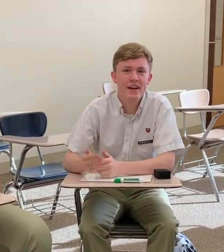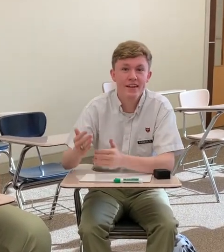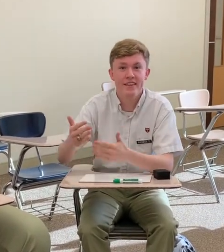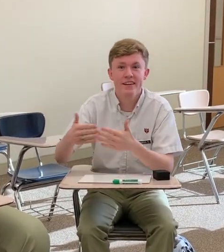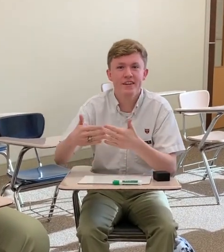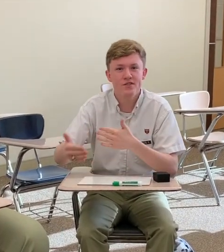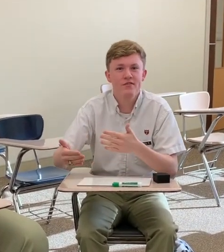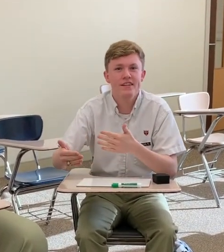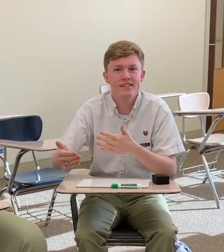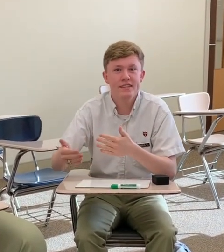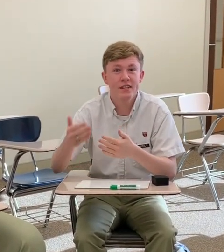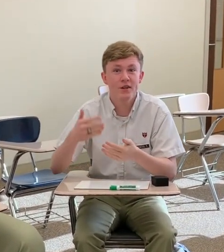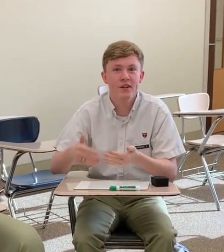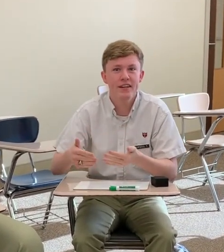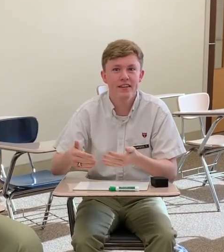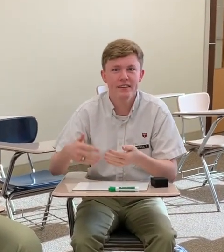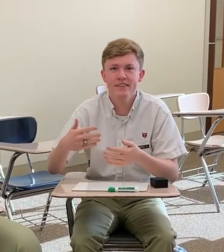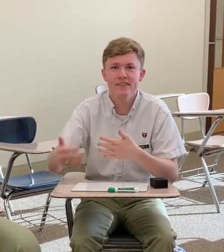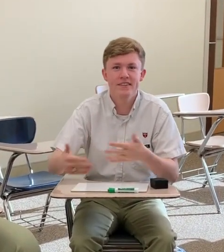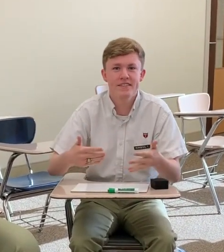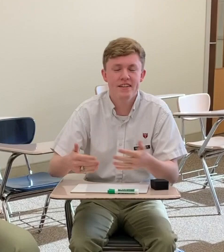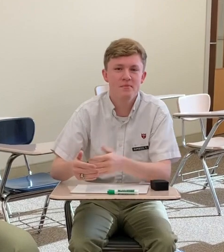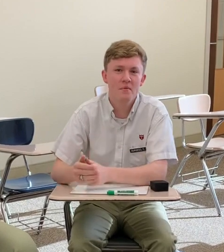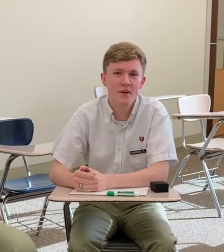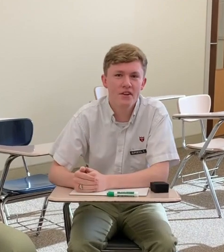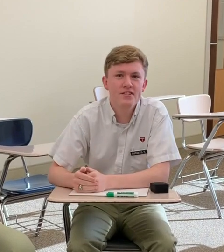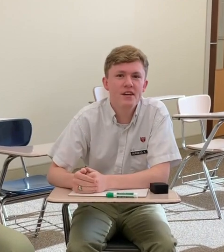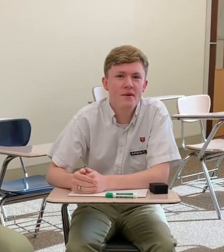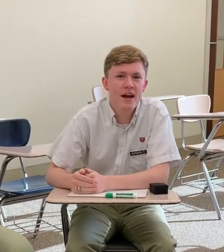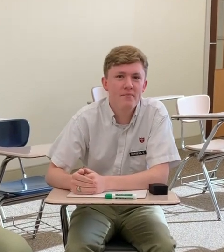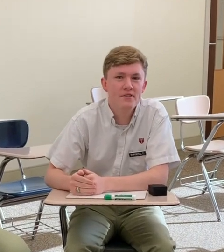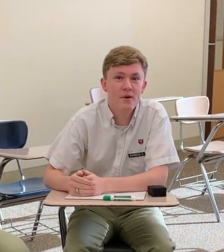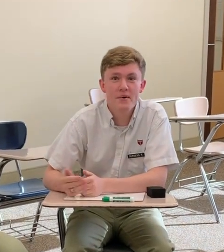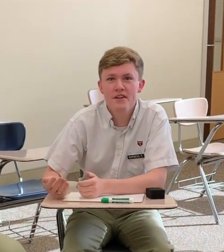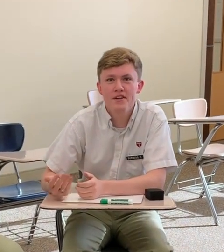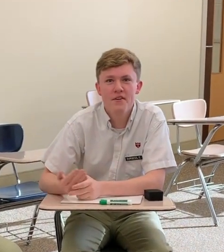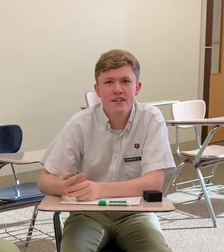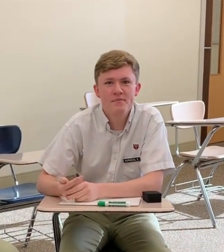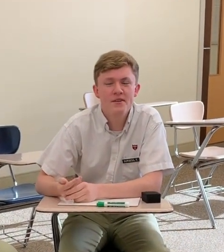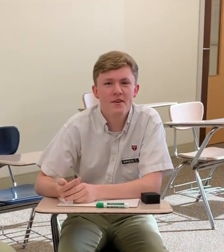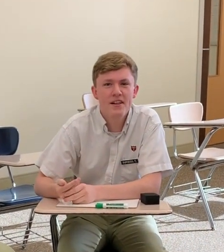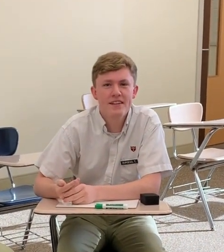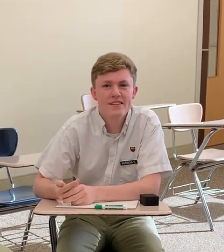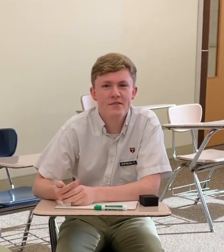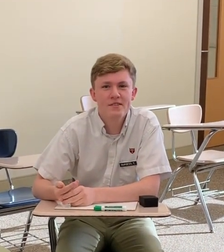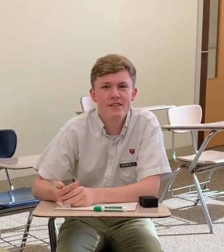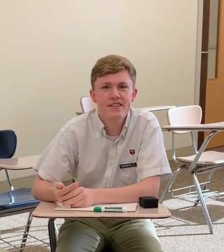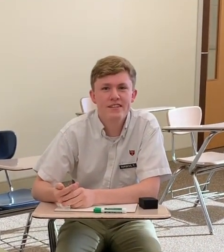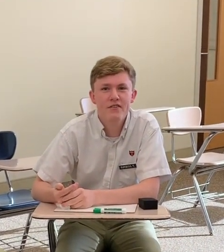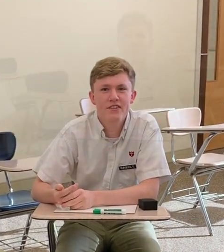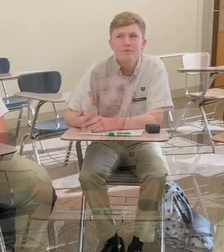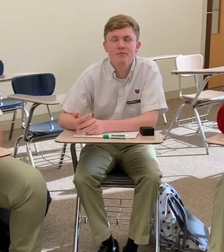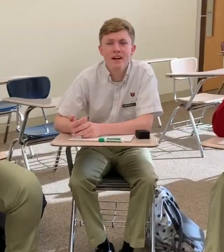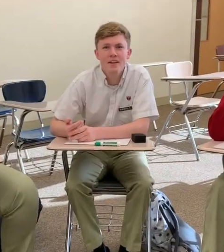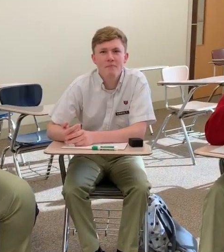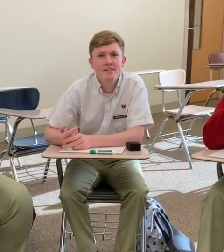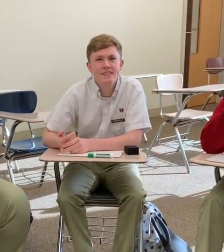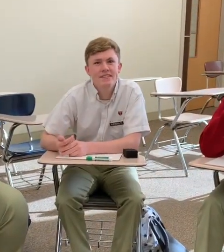in the initial phases, like, learning the signs to be able to understand what happens while we, you know, not speak all class. That was tough. Kind of like basic